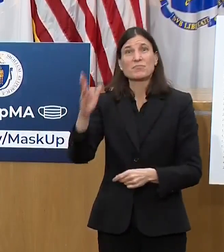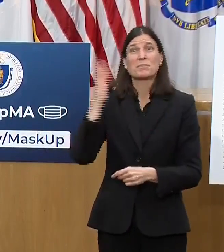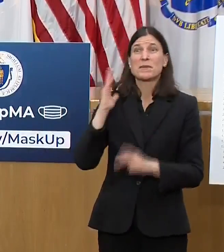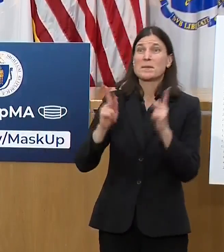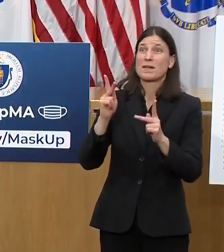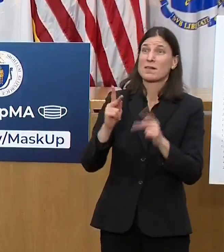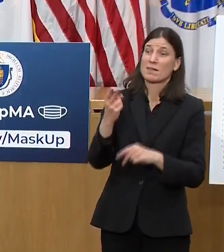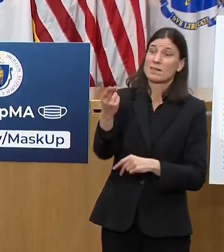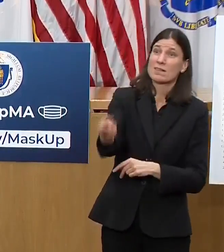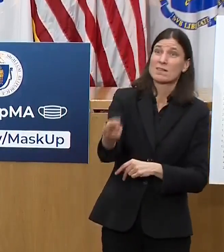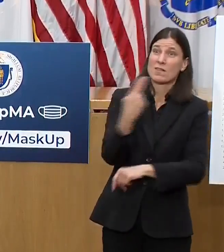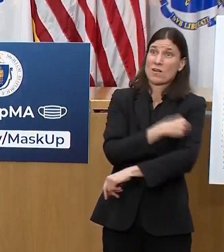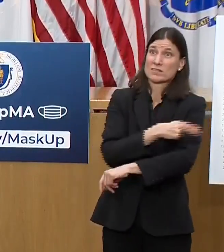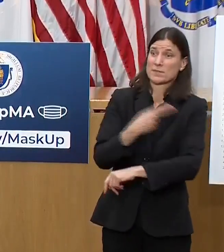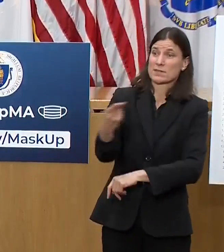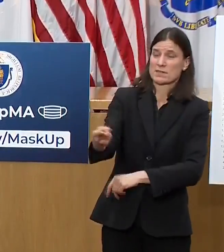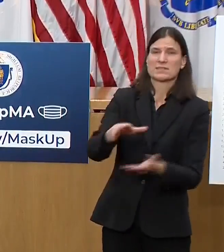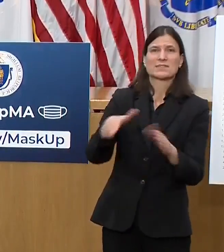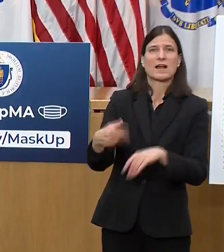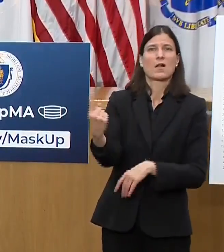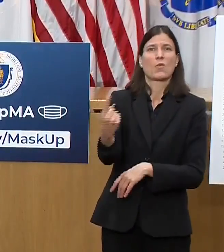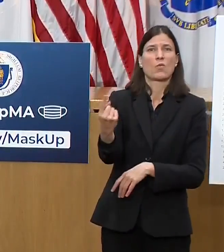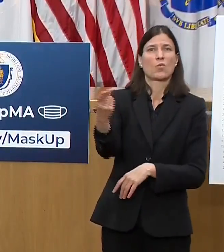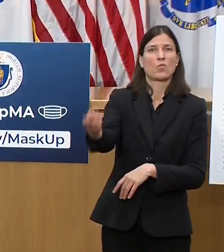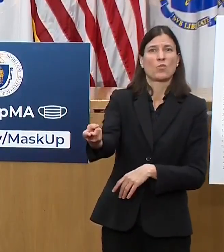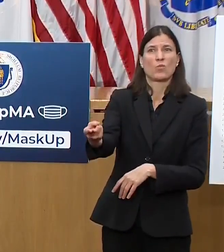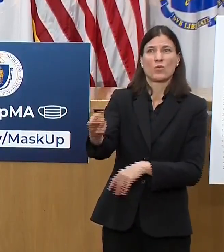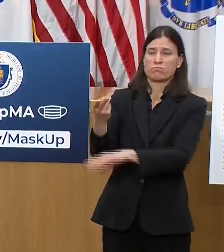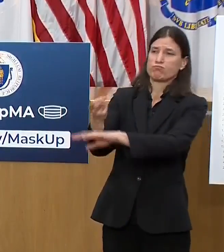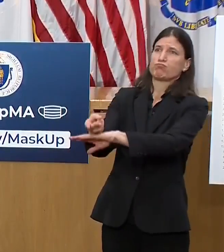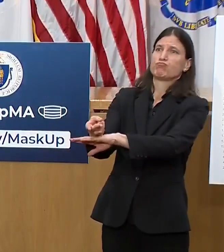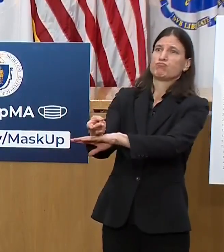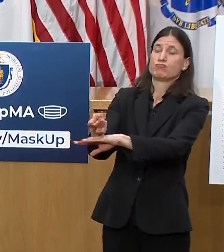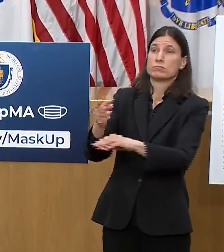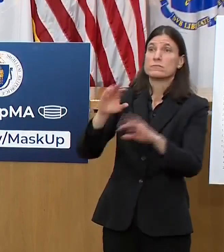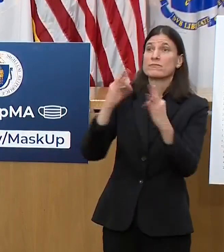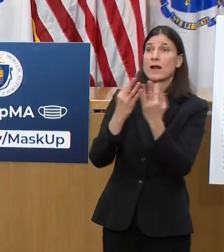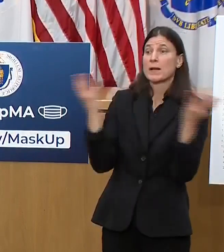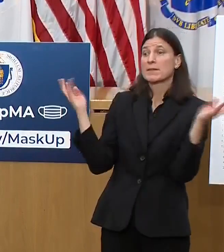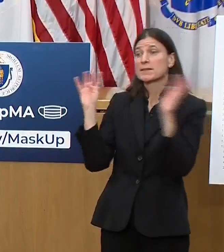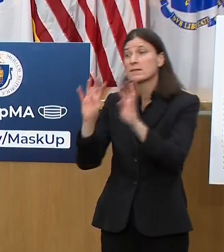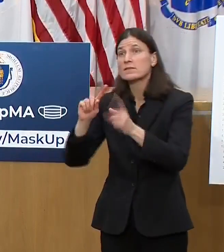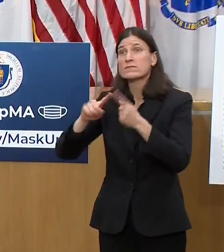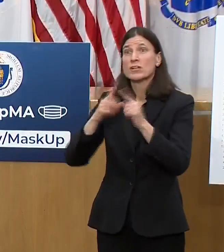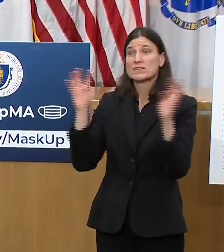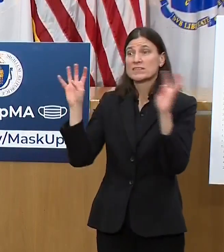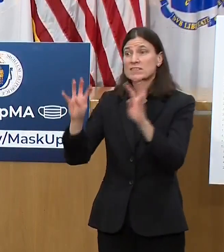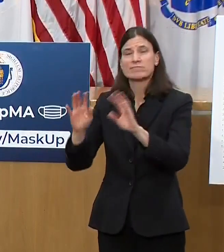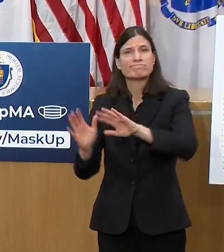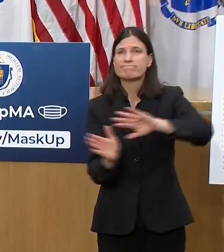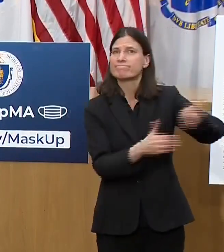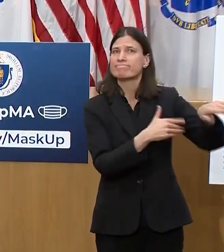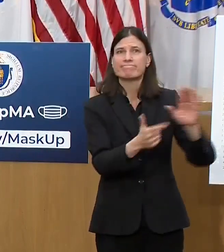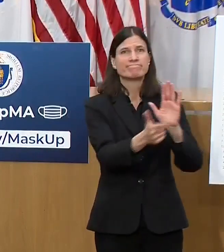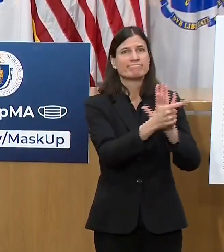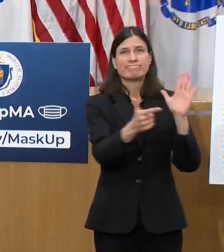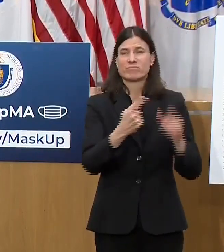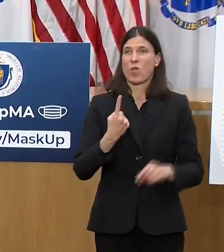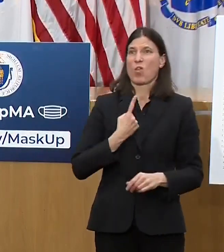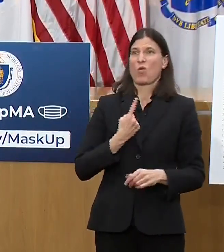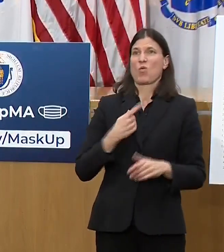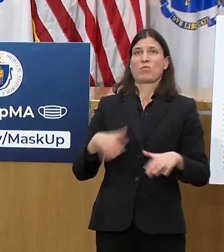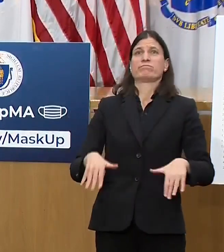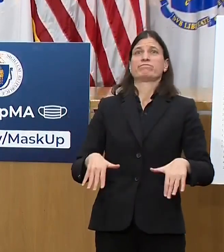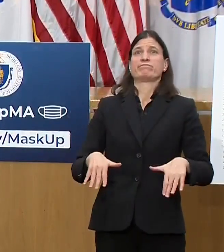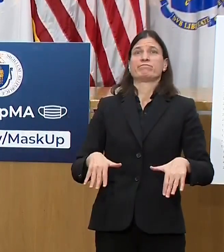where we use an iPad to connect a dying patient to their loved ones. We know you are tired,